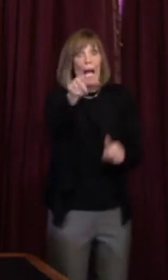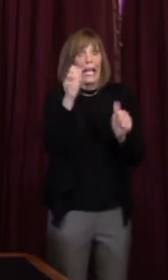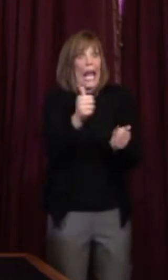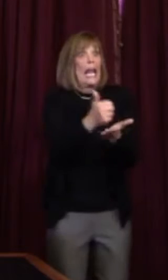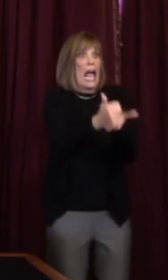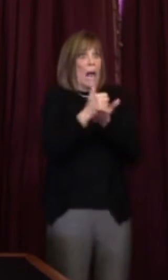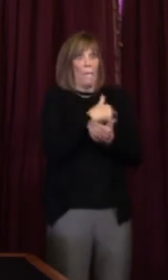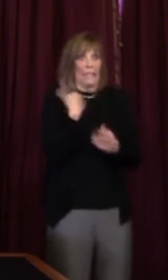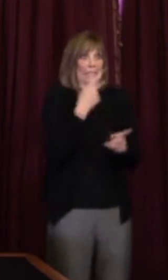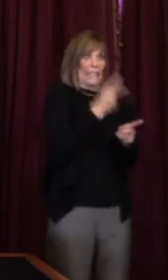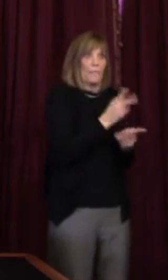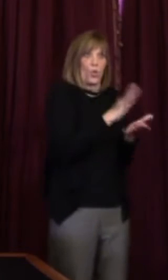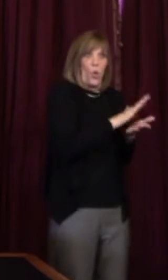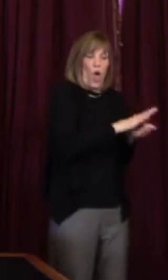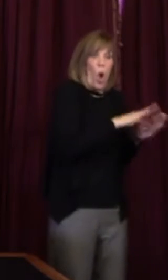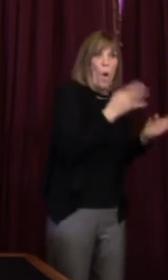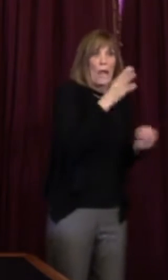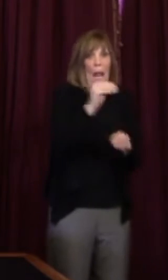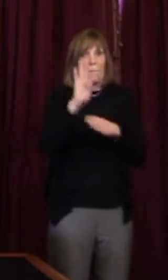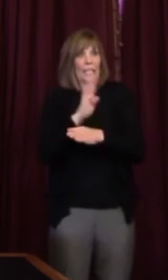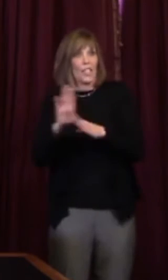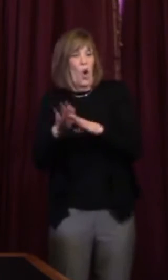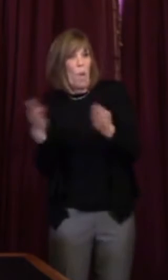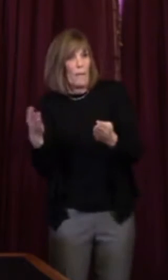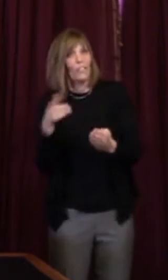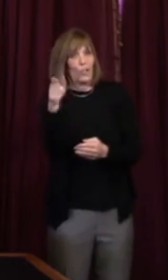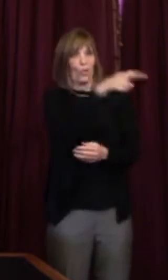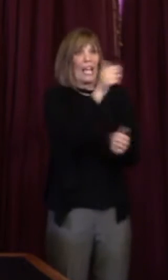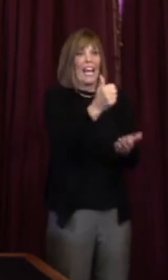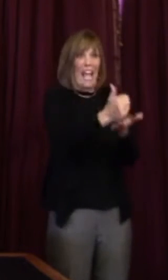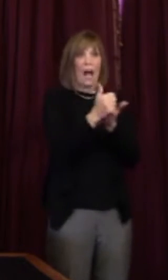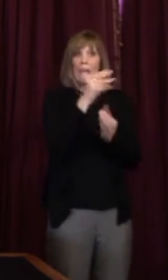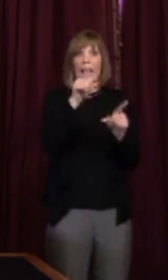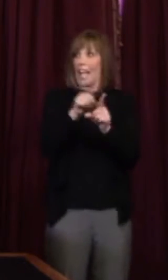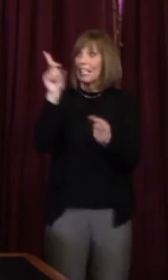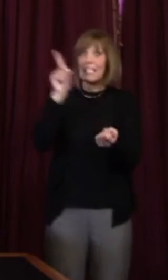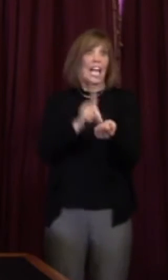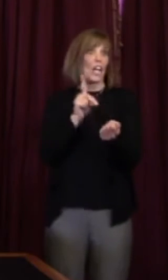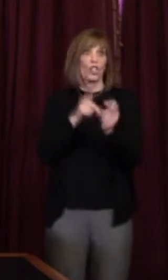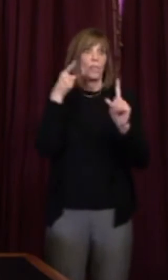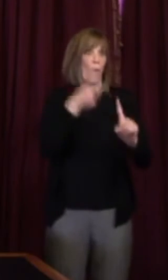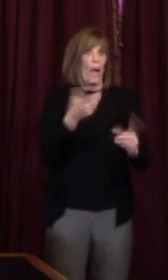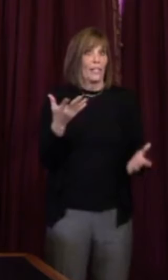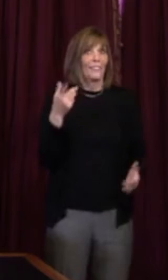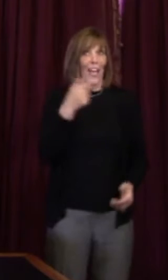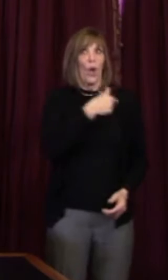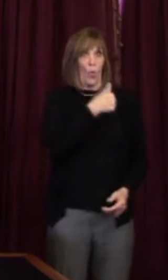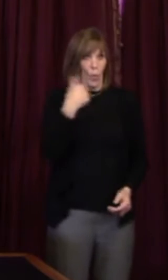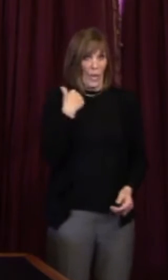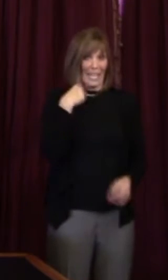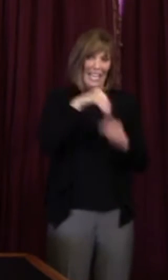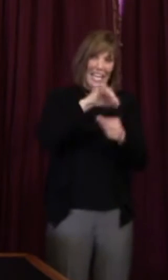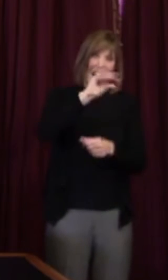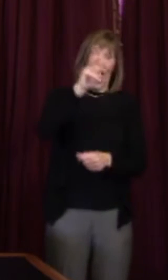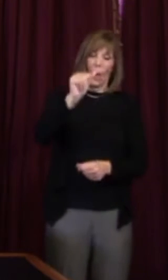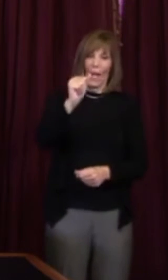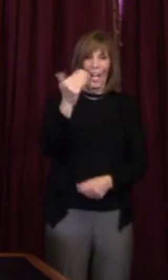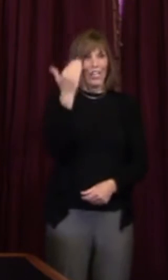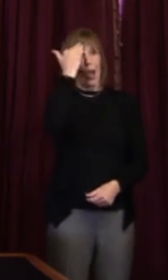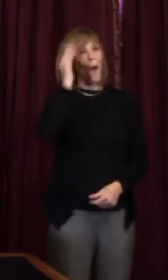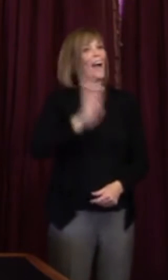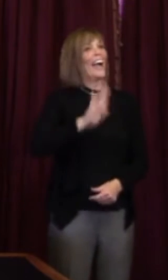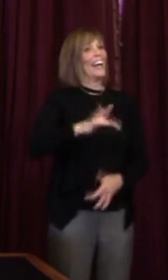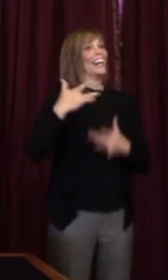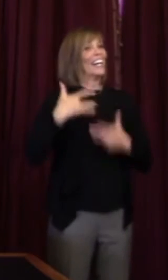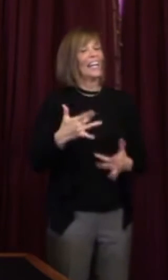that. They can be a part of the solution. And really, it is, to the doctor's point, it's who we are as Iowans. We band together. We've done that in crisis